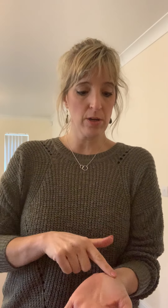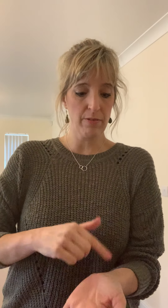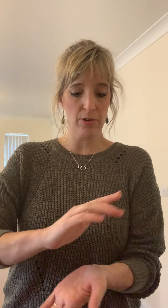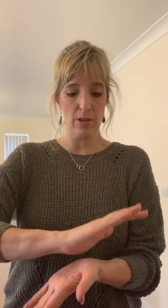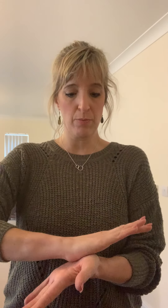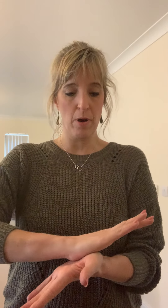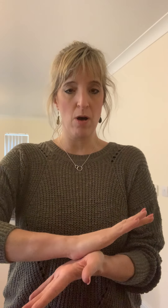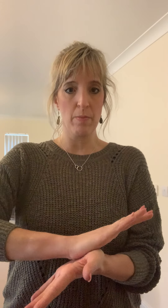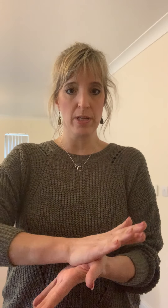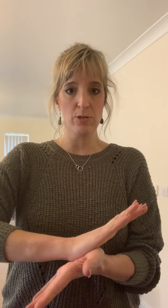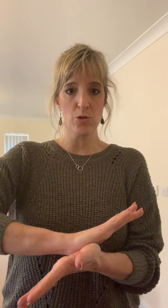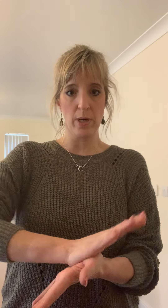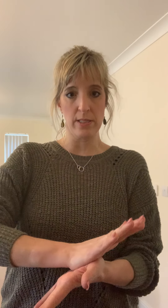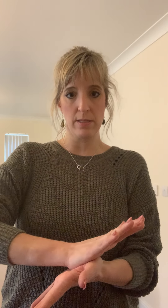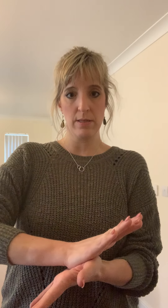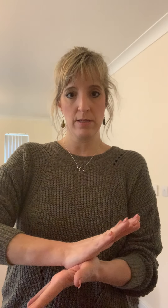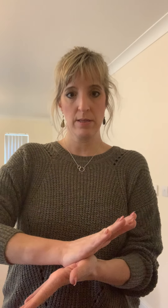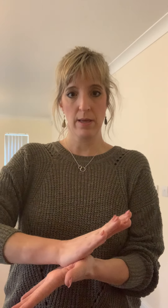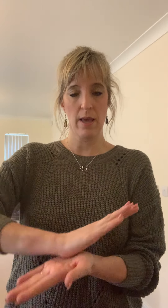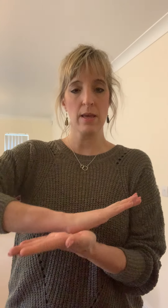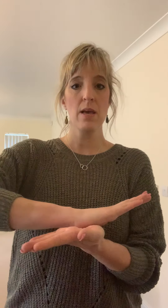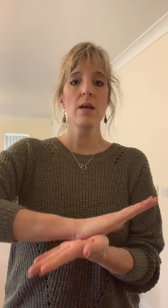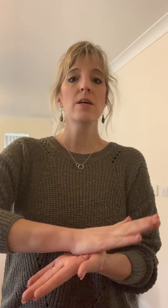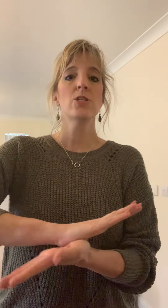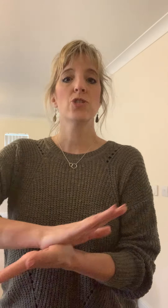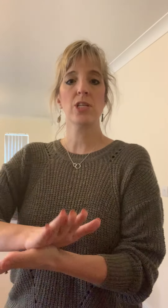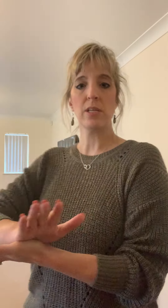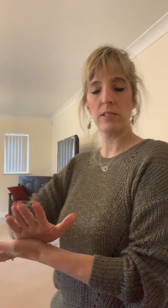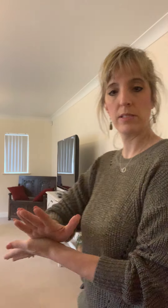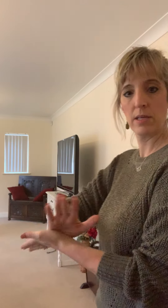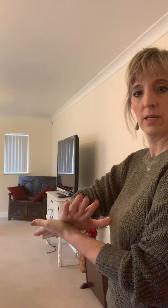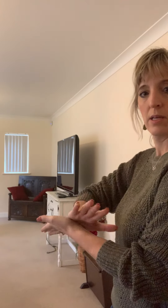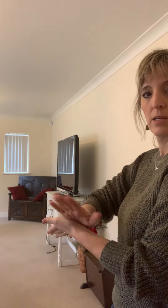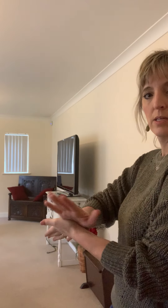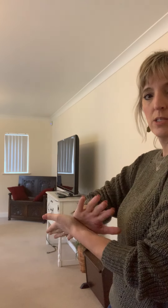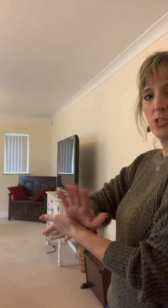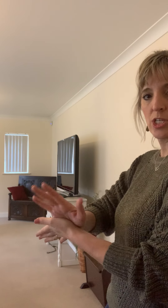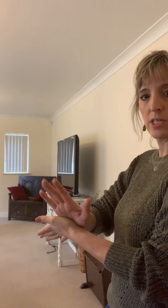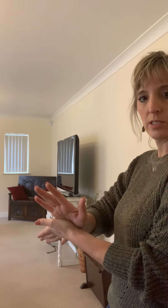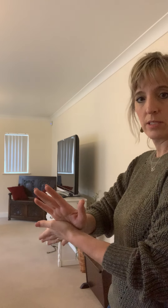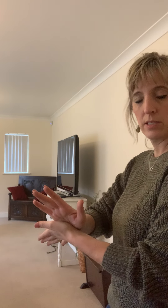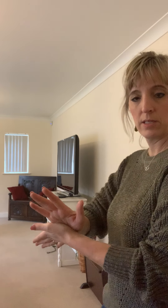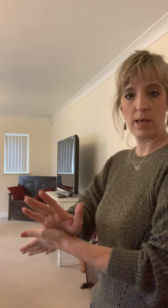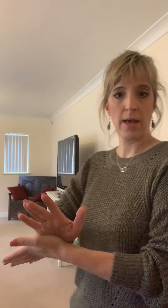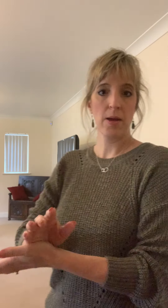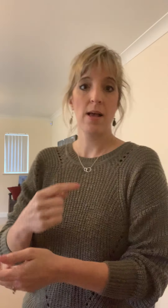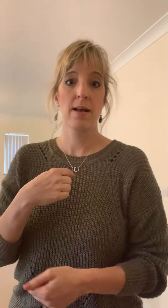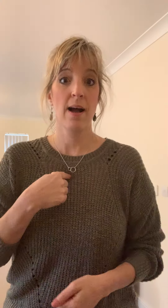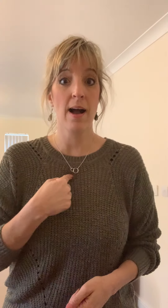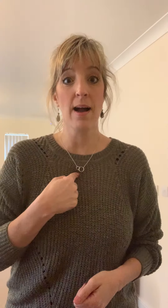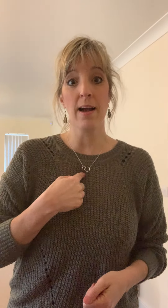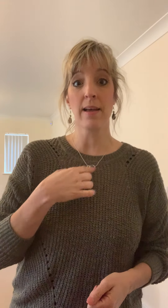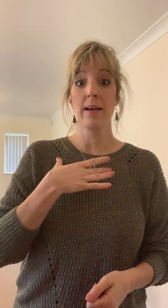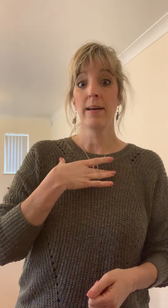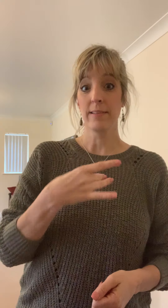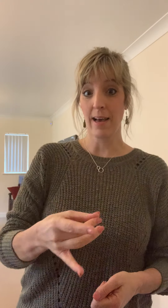of your other palm and you twist, okay? Cheese, cheese, okay? I